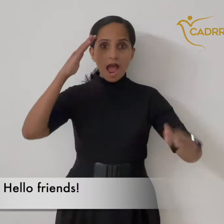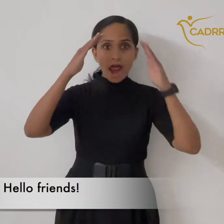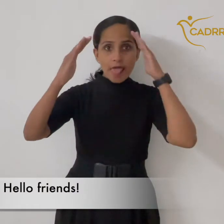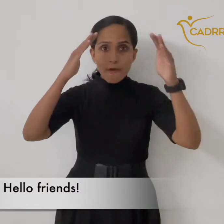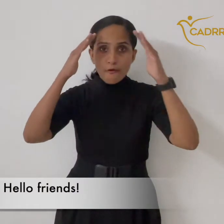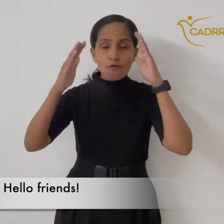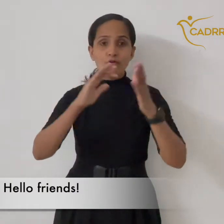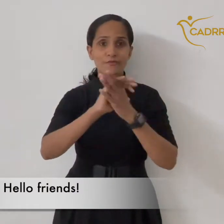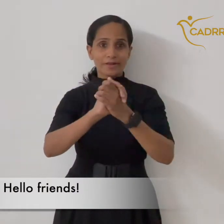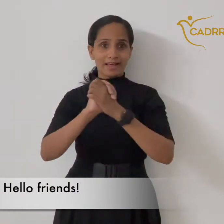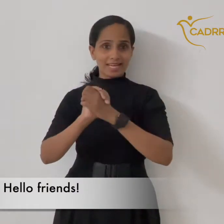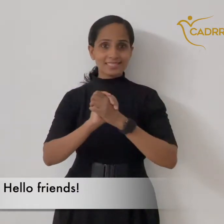Hello friends,